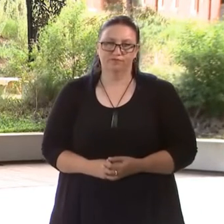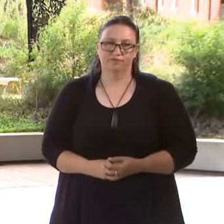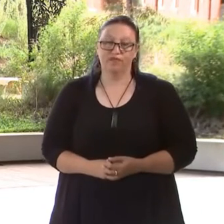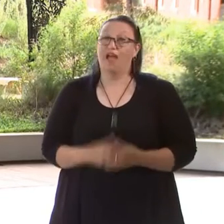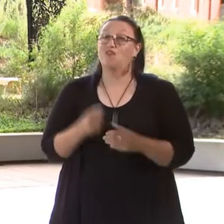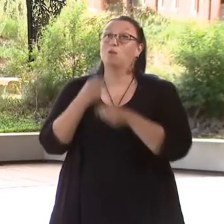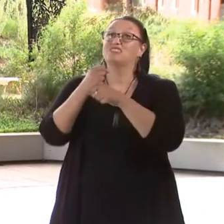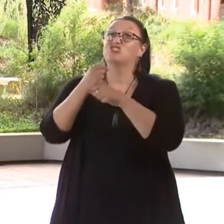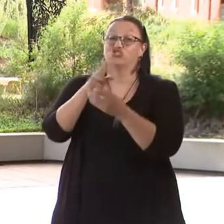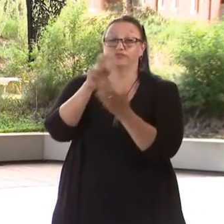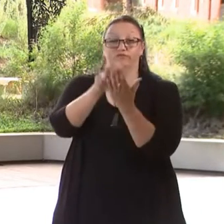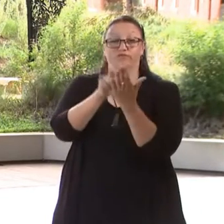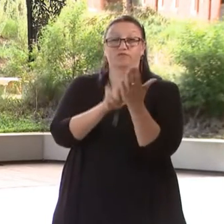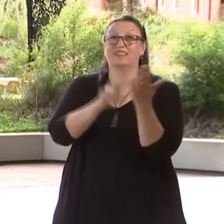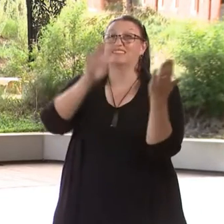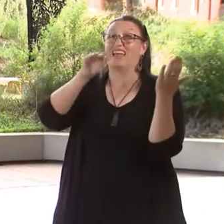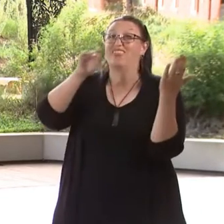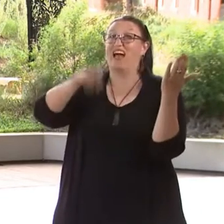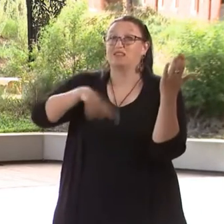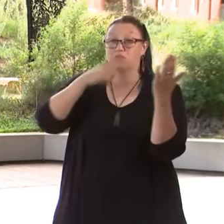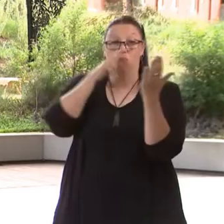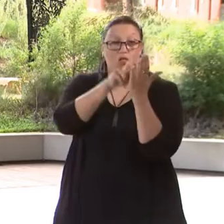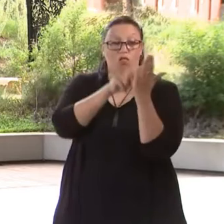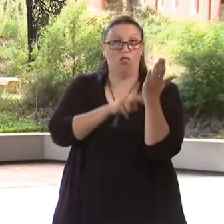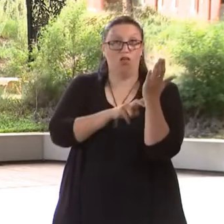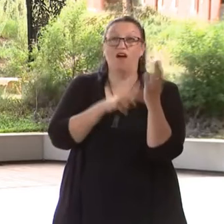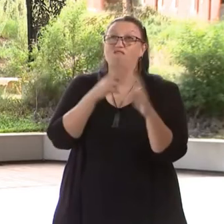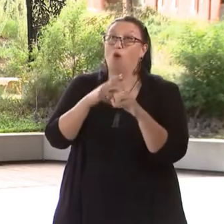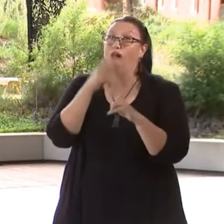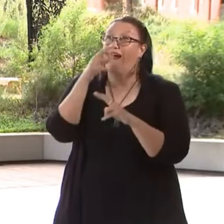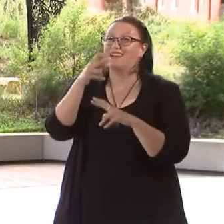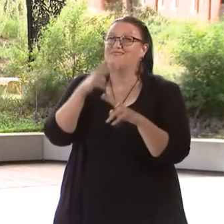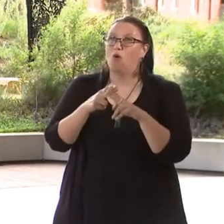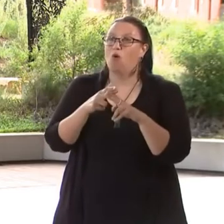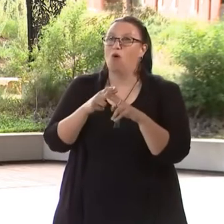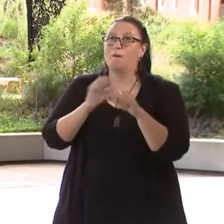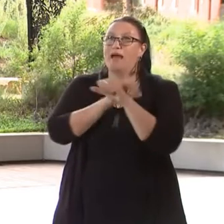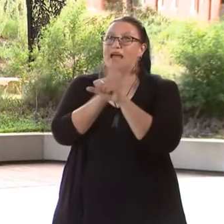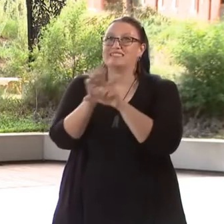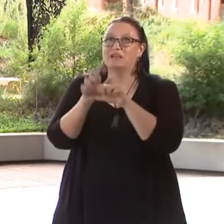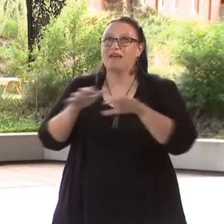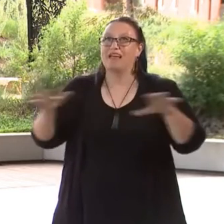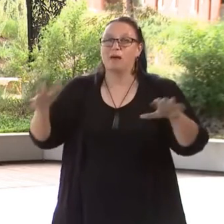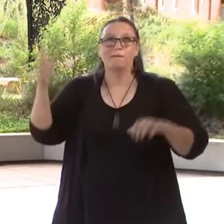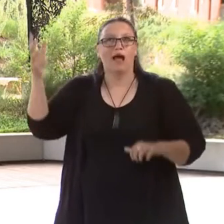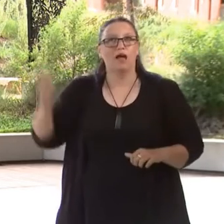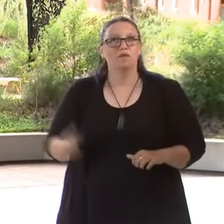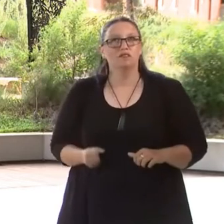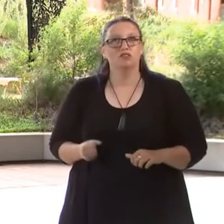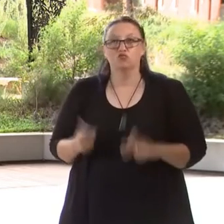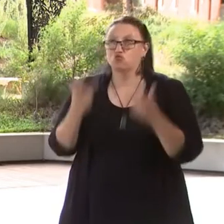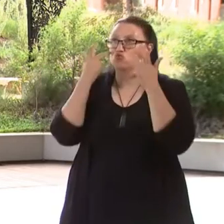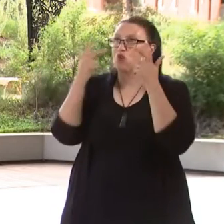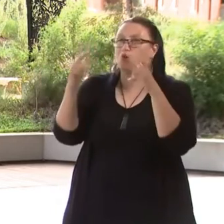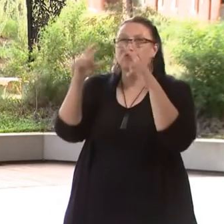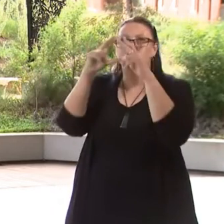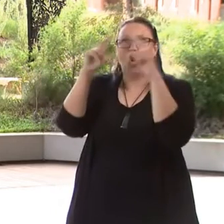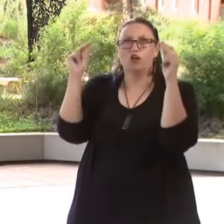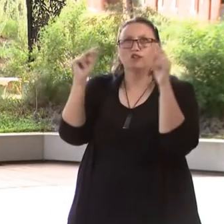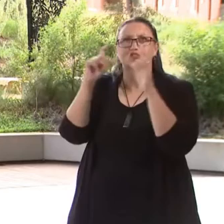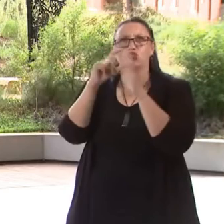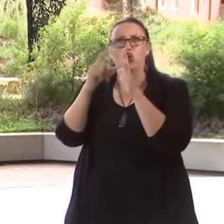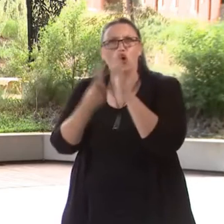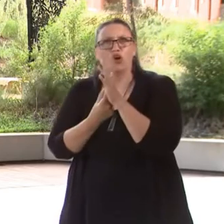payment of $60 per shift or a $5,000 one-off bonus to acknowledge the mental and physical toll of our nurses and